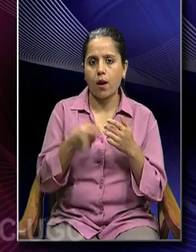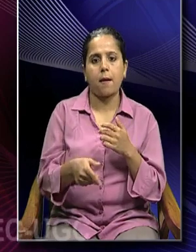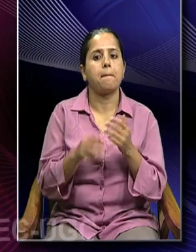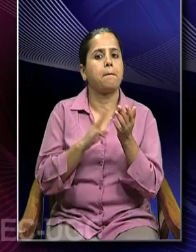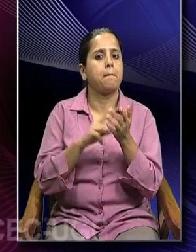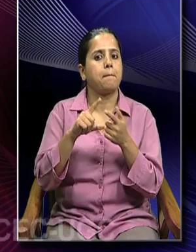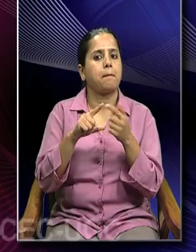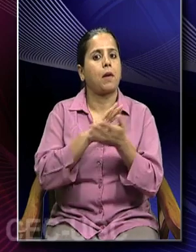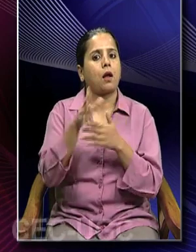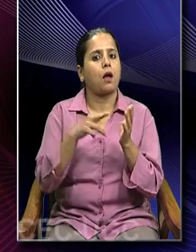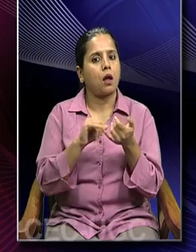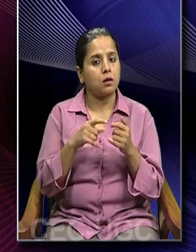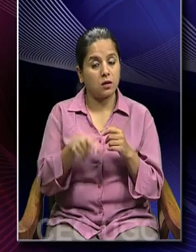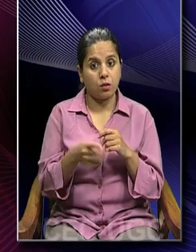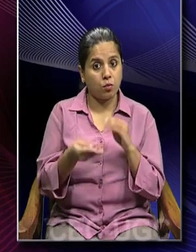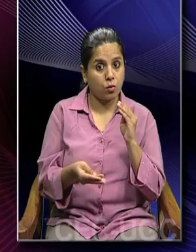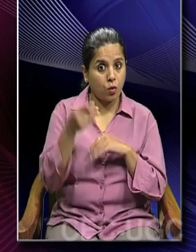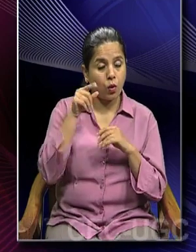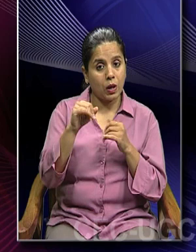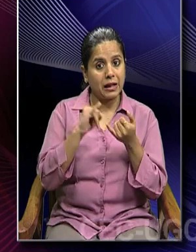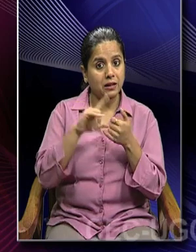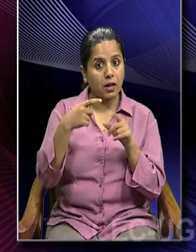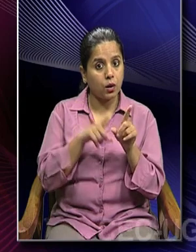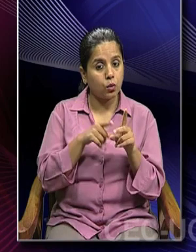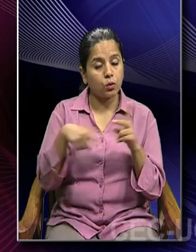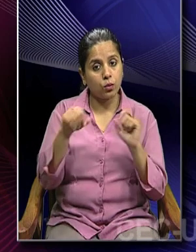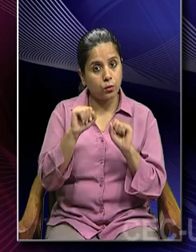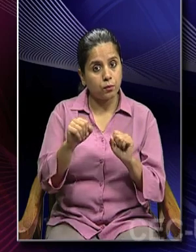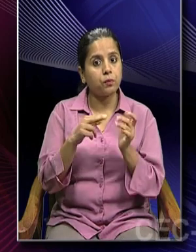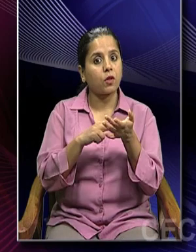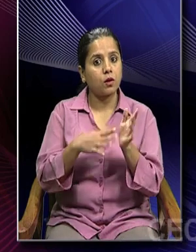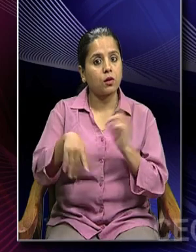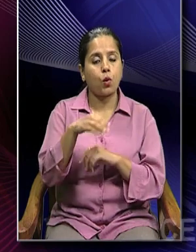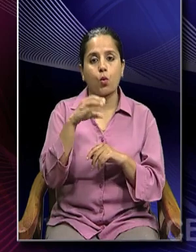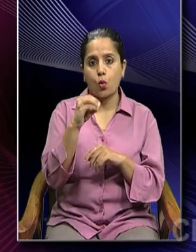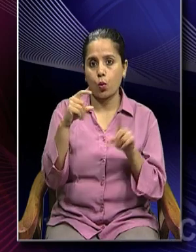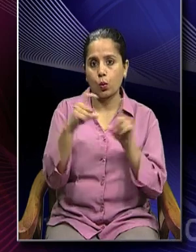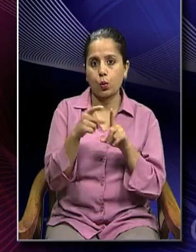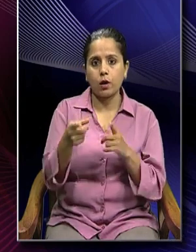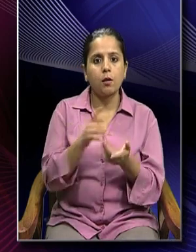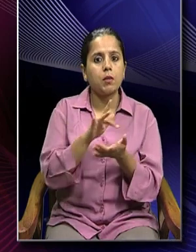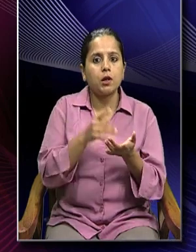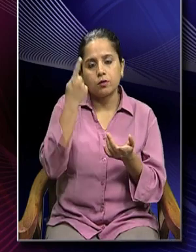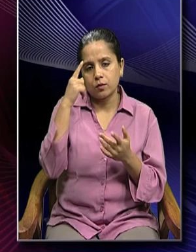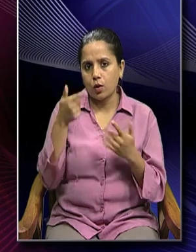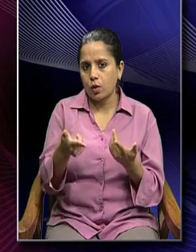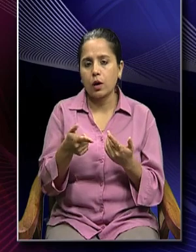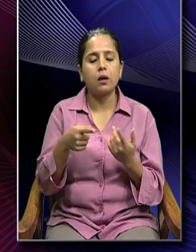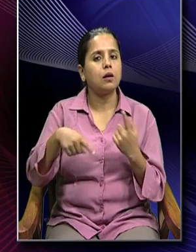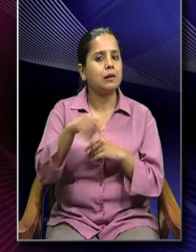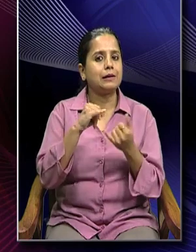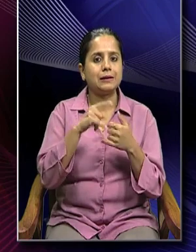than that. Being secular in nature, this term OD, it had no place for the word